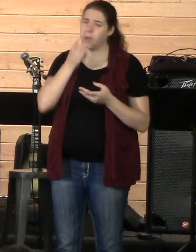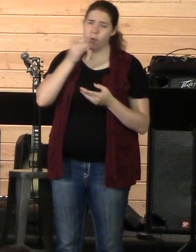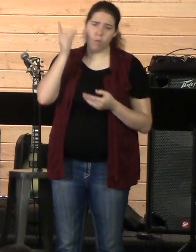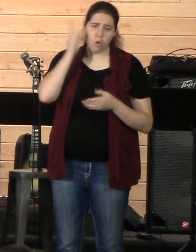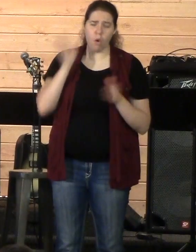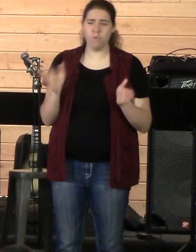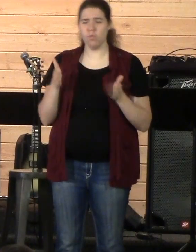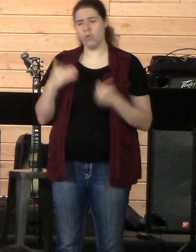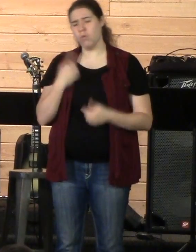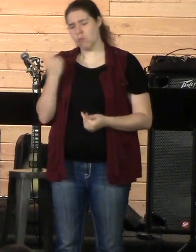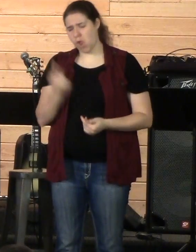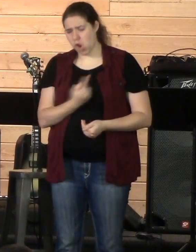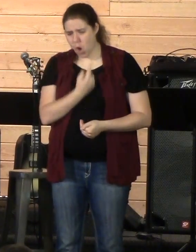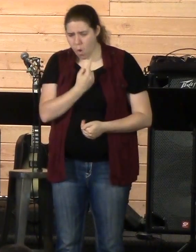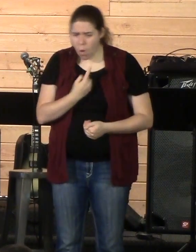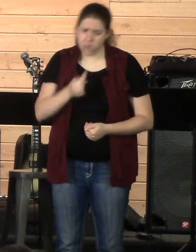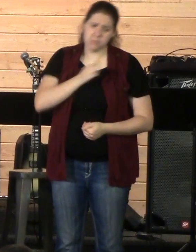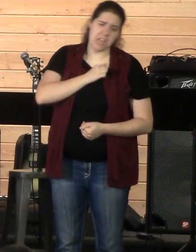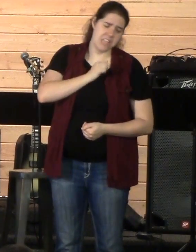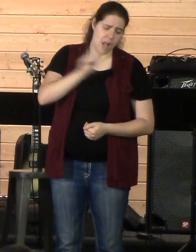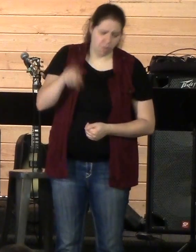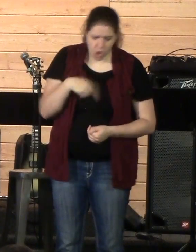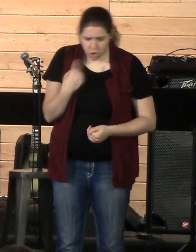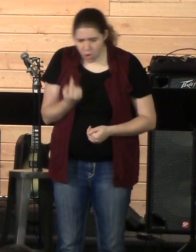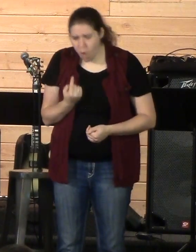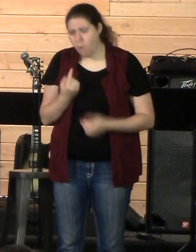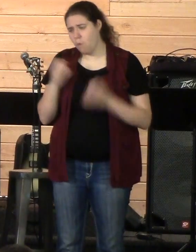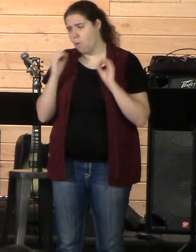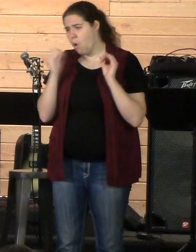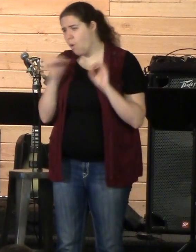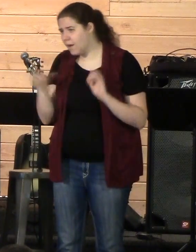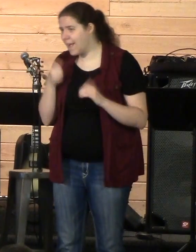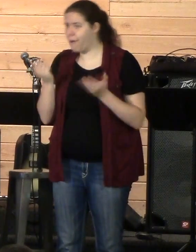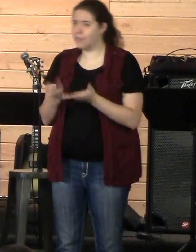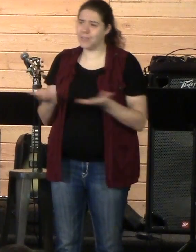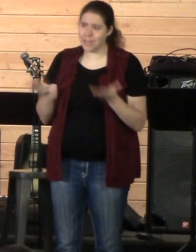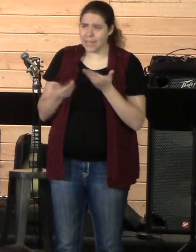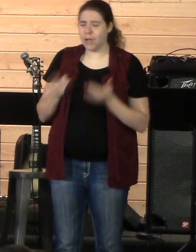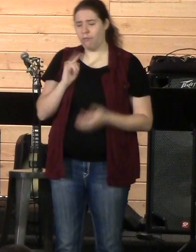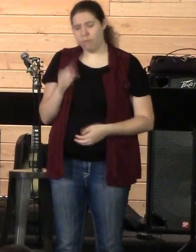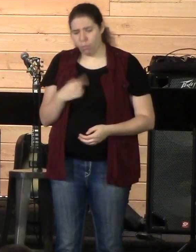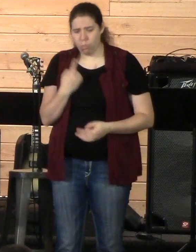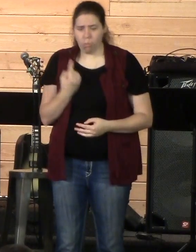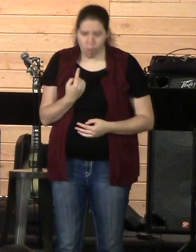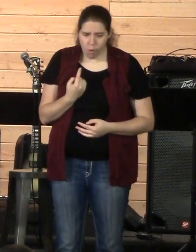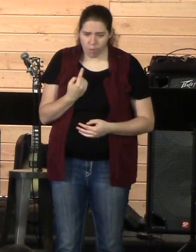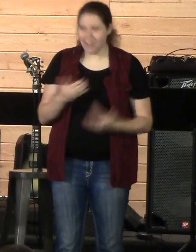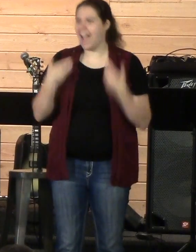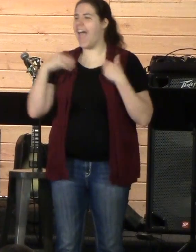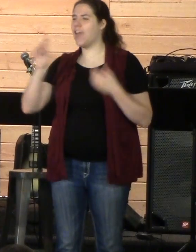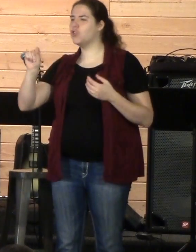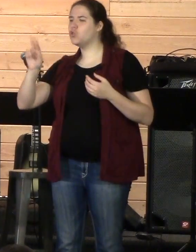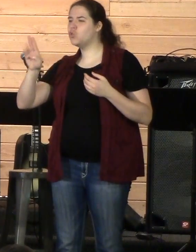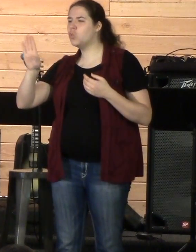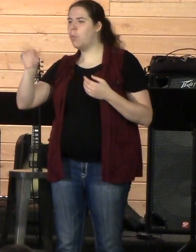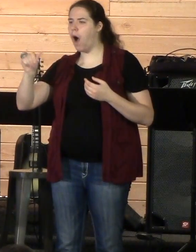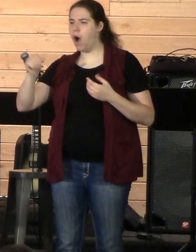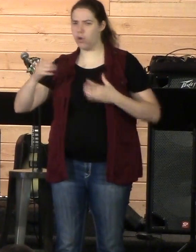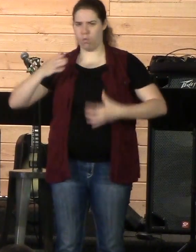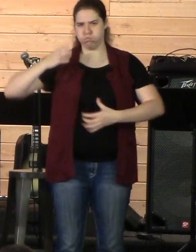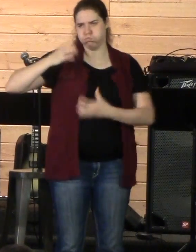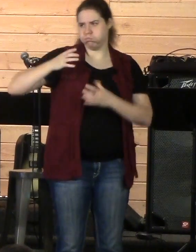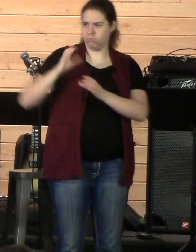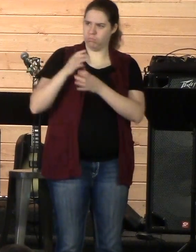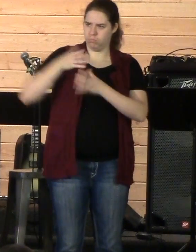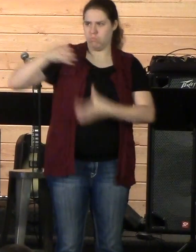room by myself, alone, and I had a tuba sitting in the corner of my dorm room.